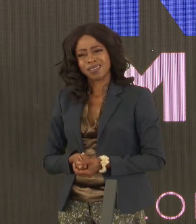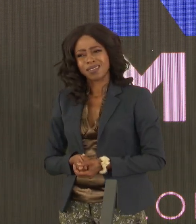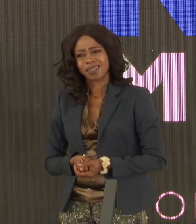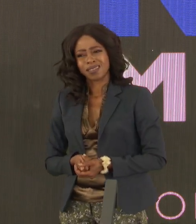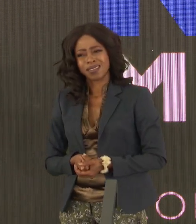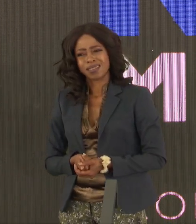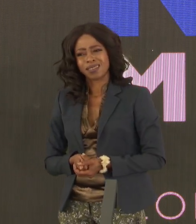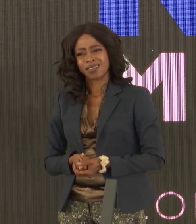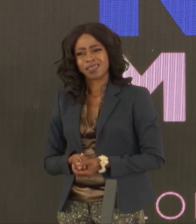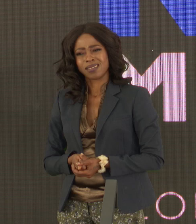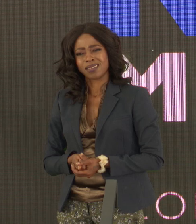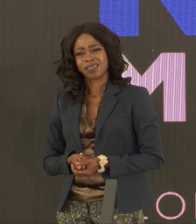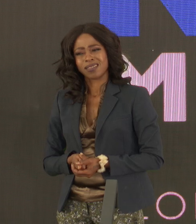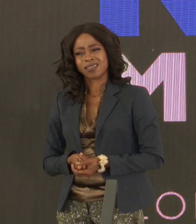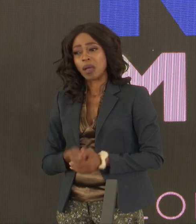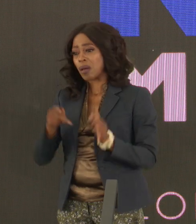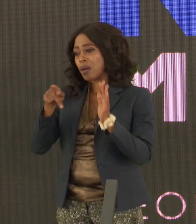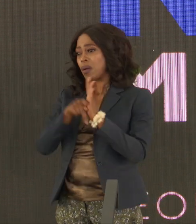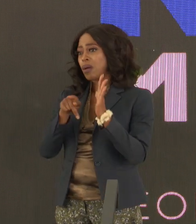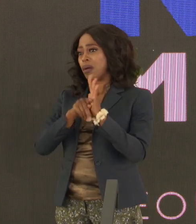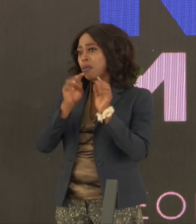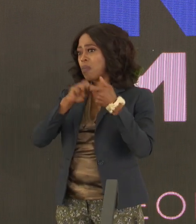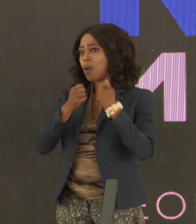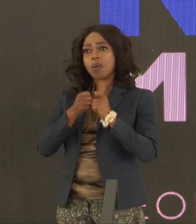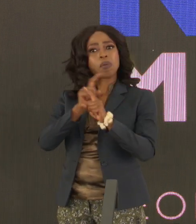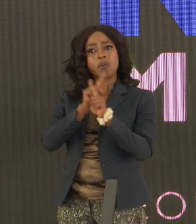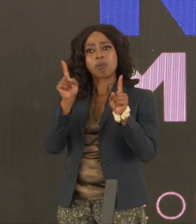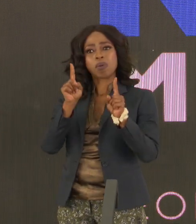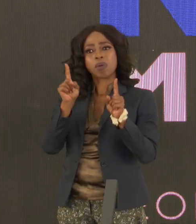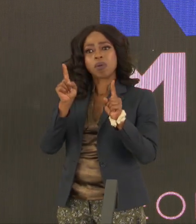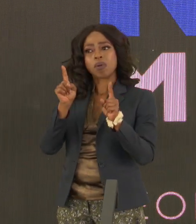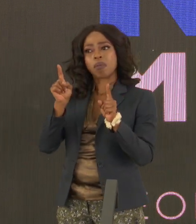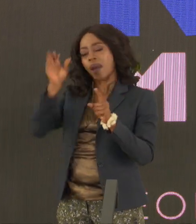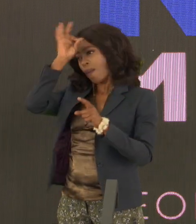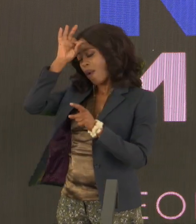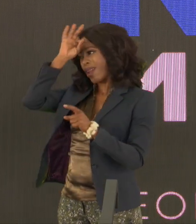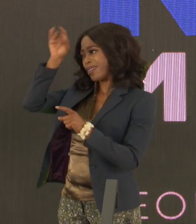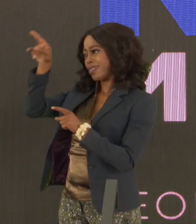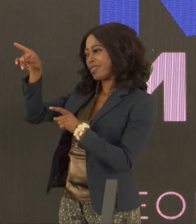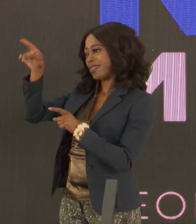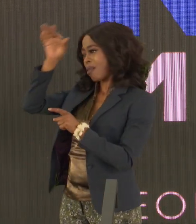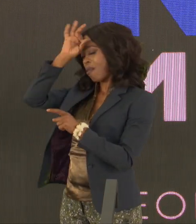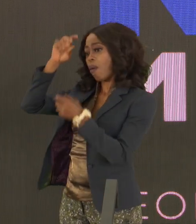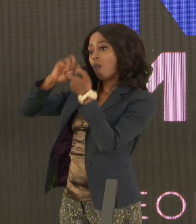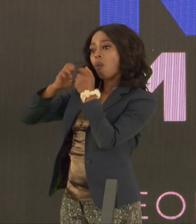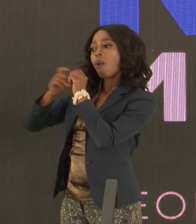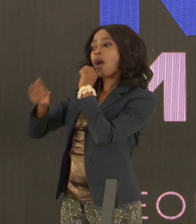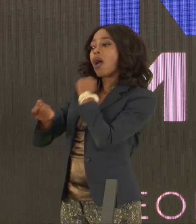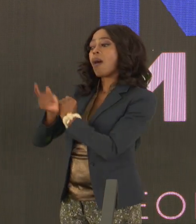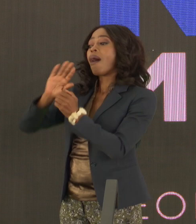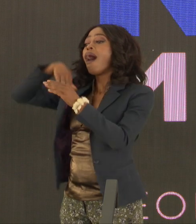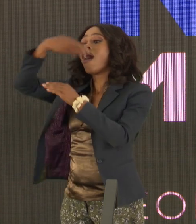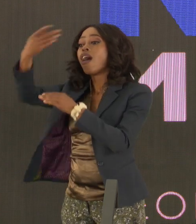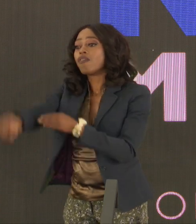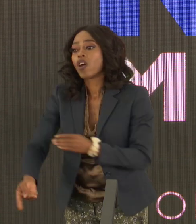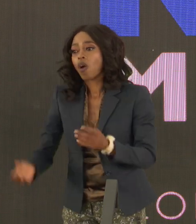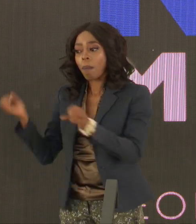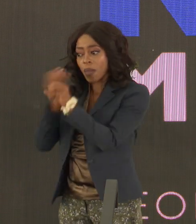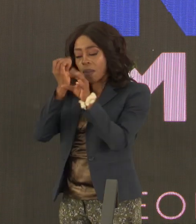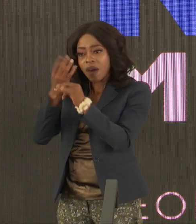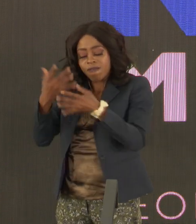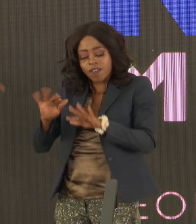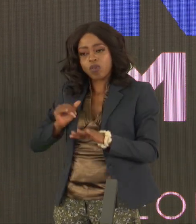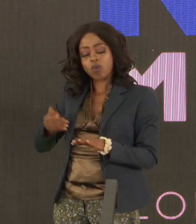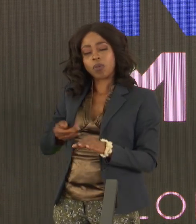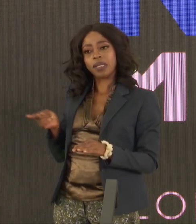It's not a policing problem. It's not a policing problem. The policing problem comes after you've done it.